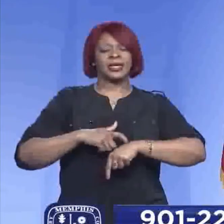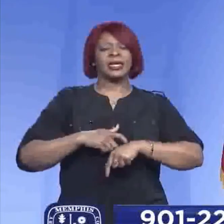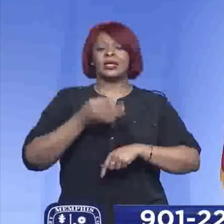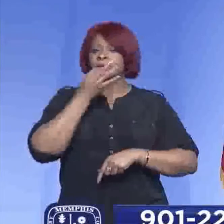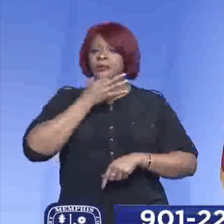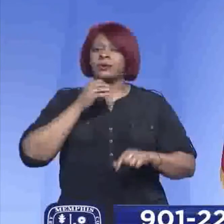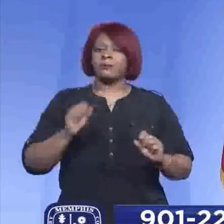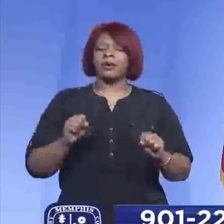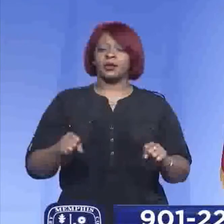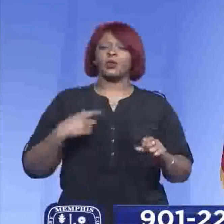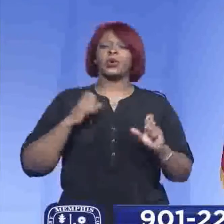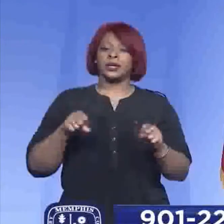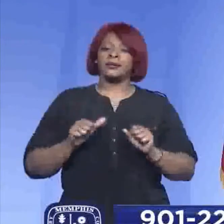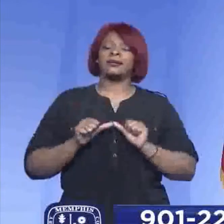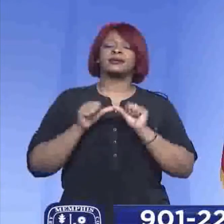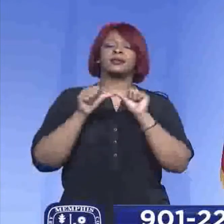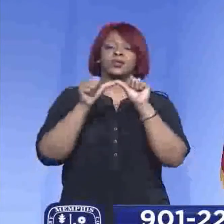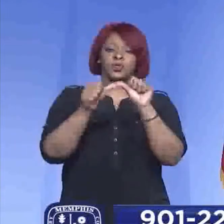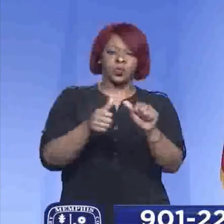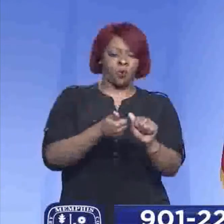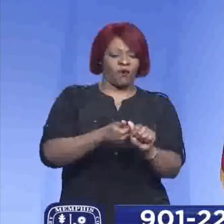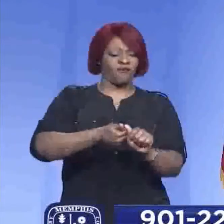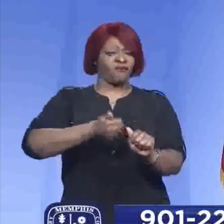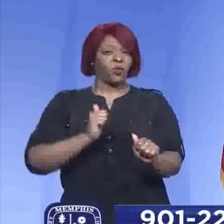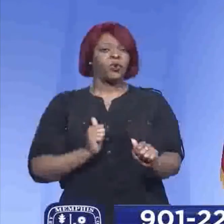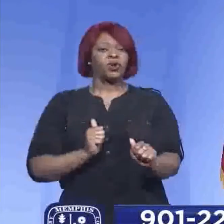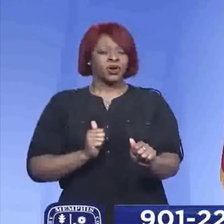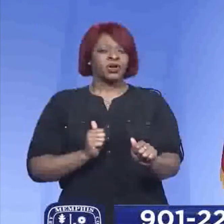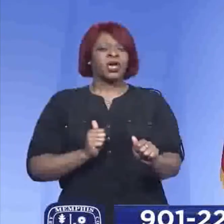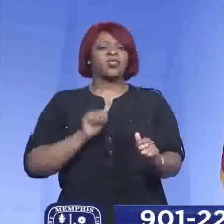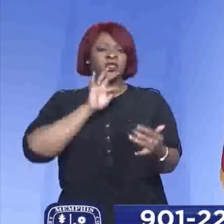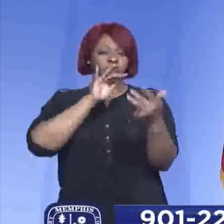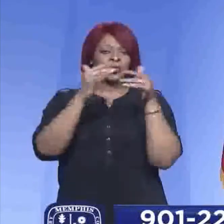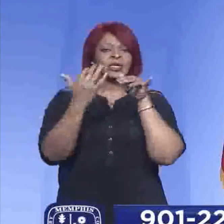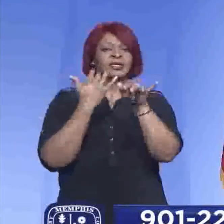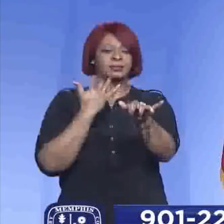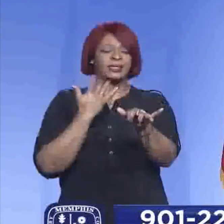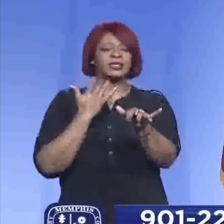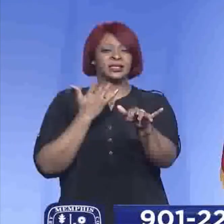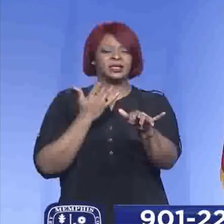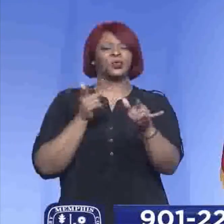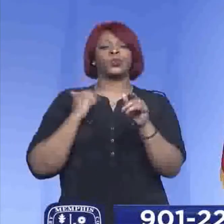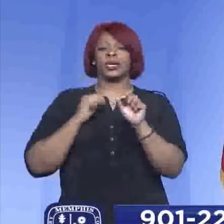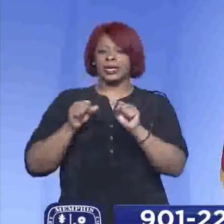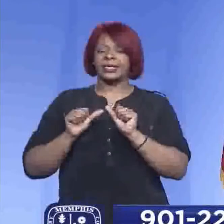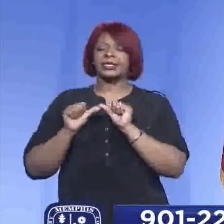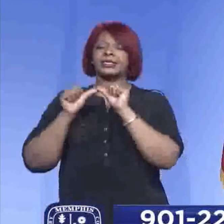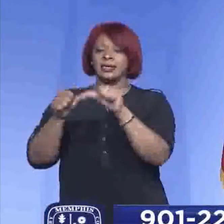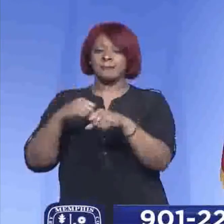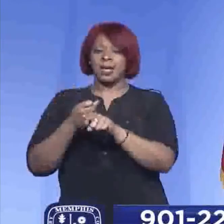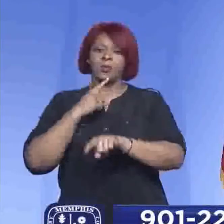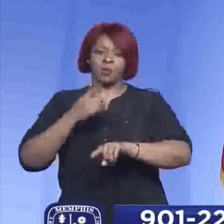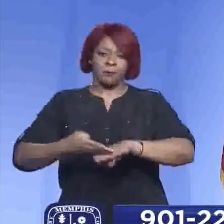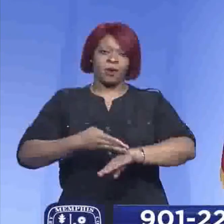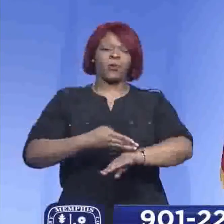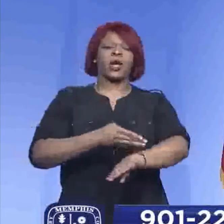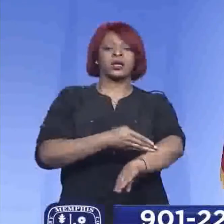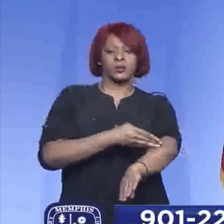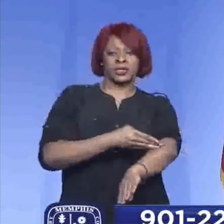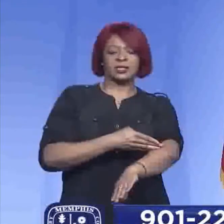as possible so we can continue to avoid the transmission and we continue to make progress.